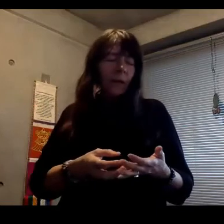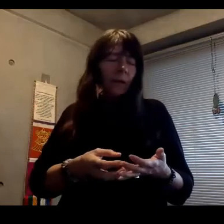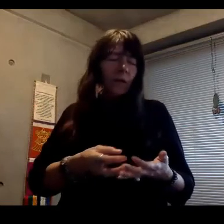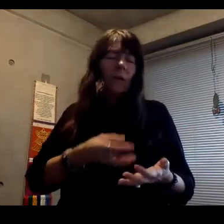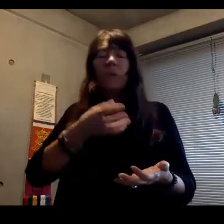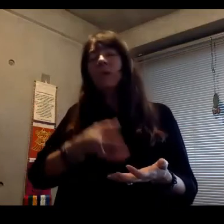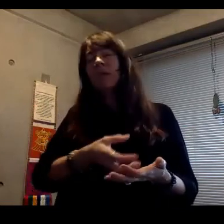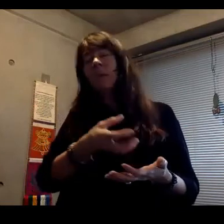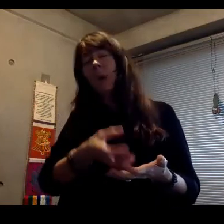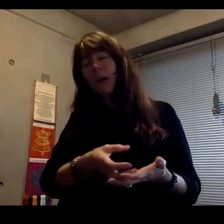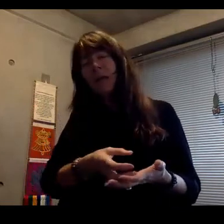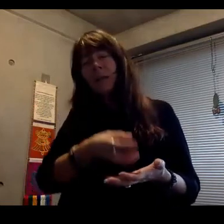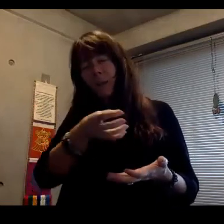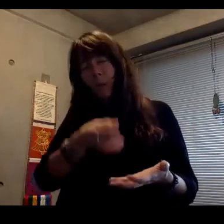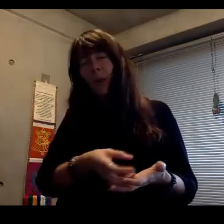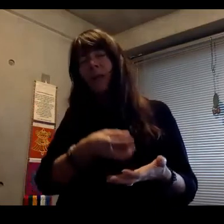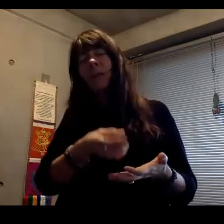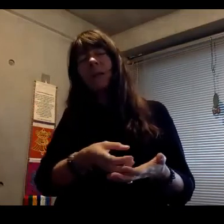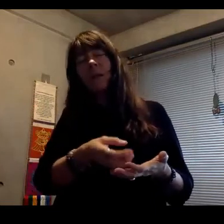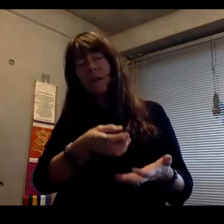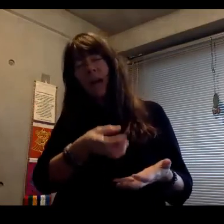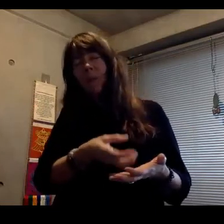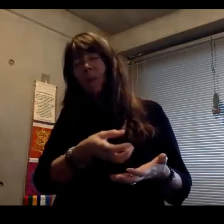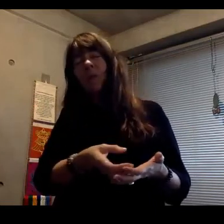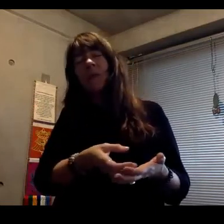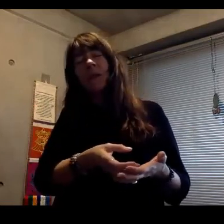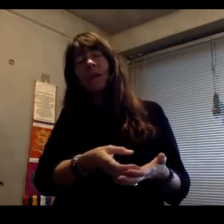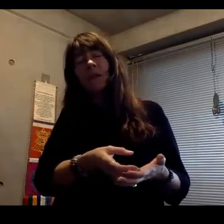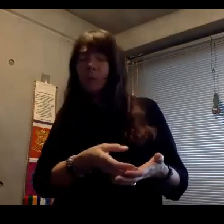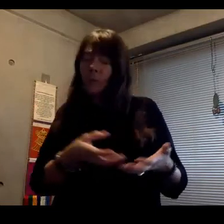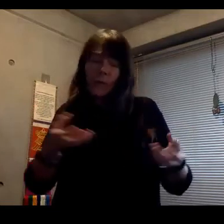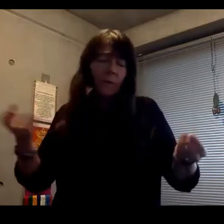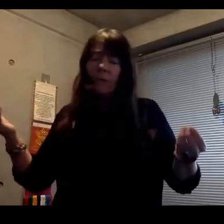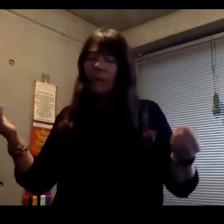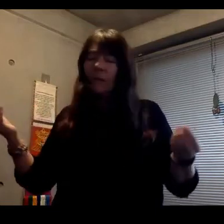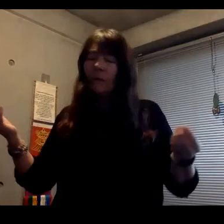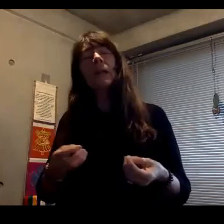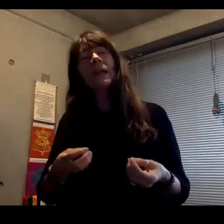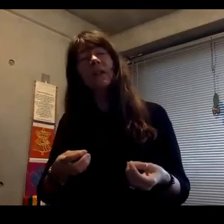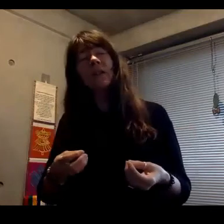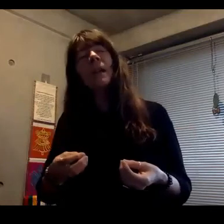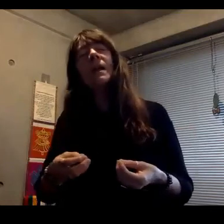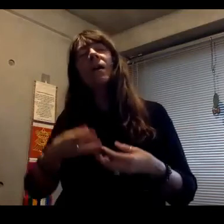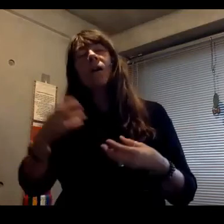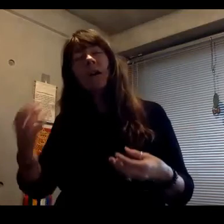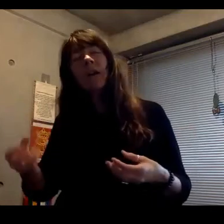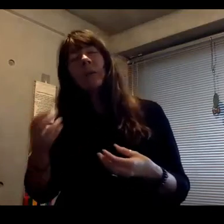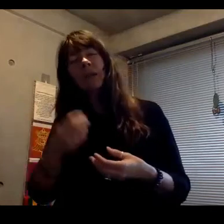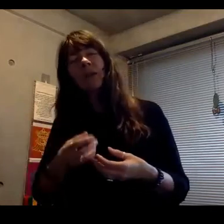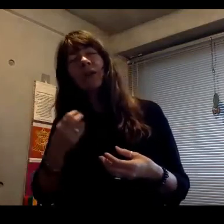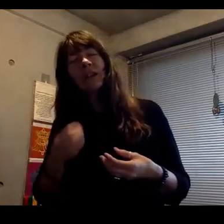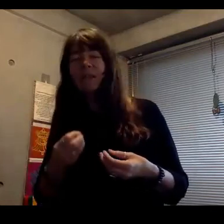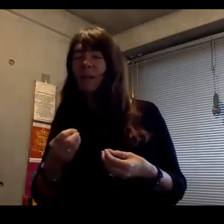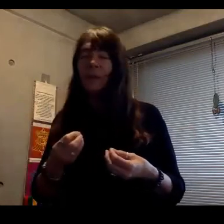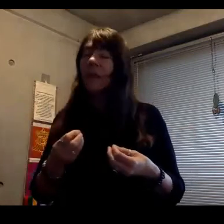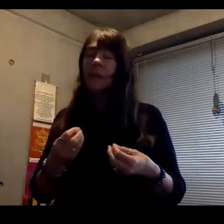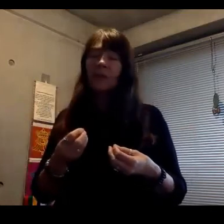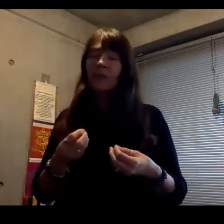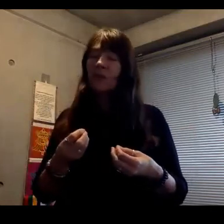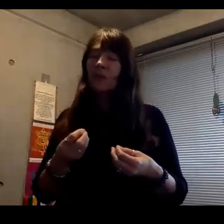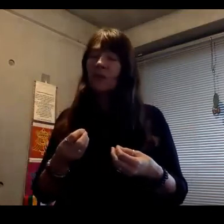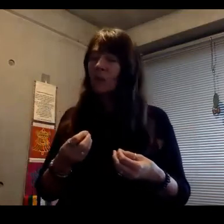can abuse their body, and that their bodies can die before they're of a normal age. All humans are learning